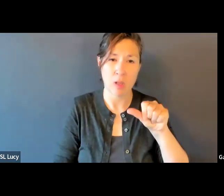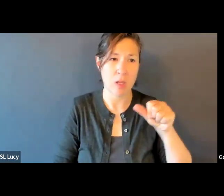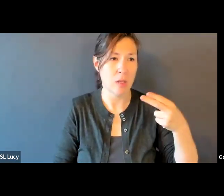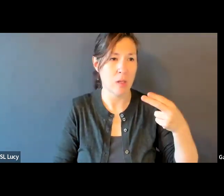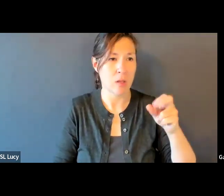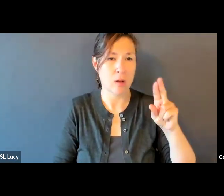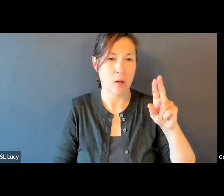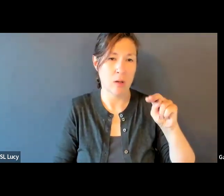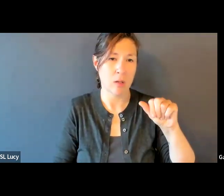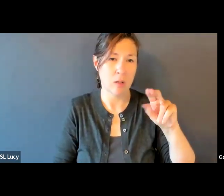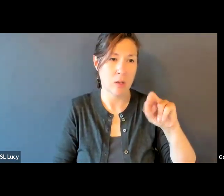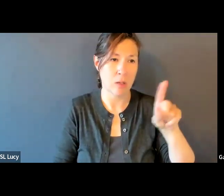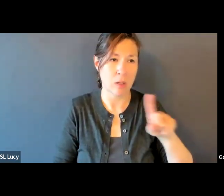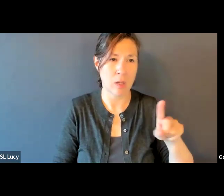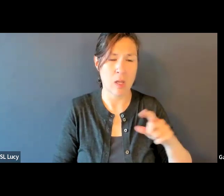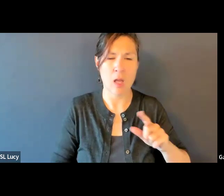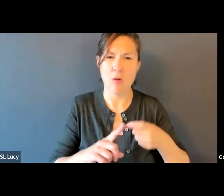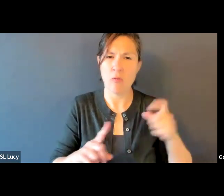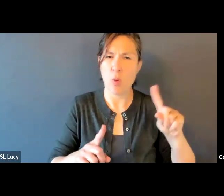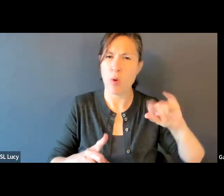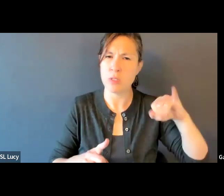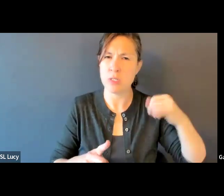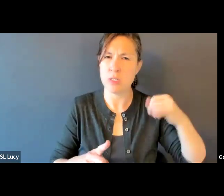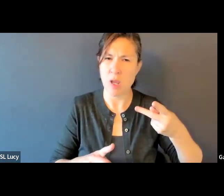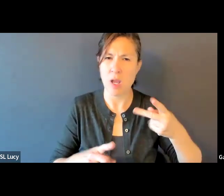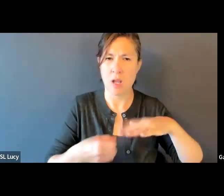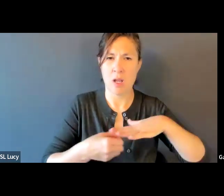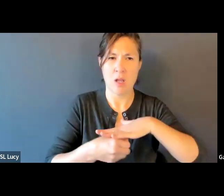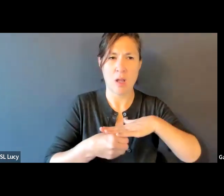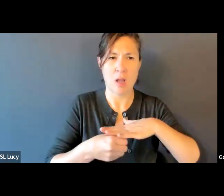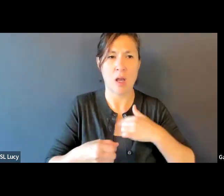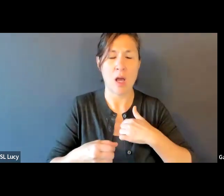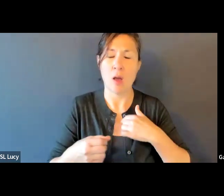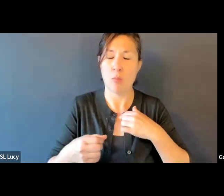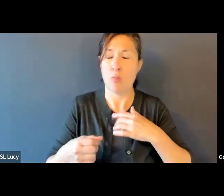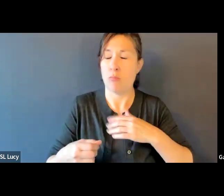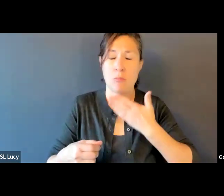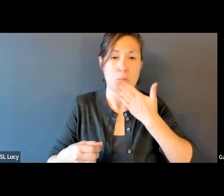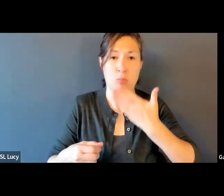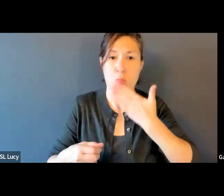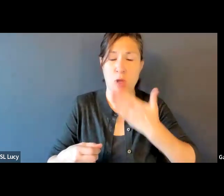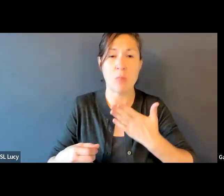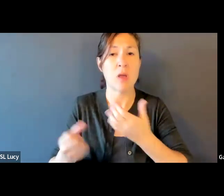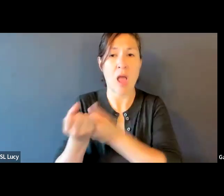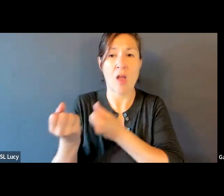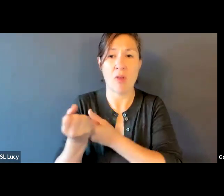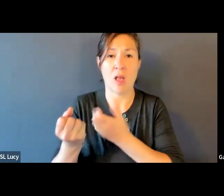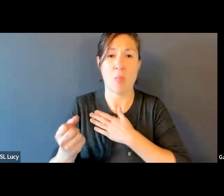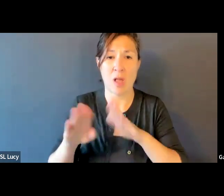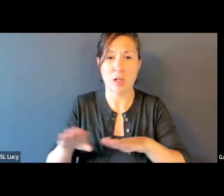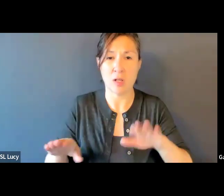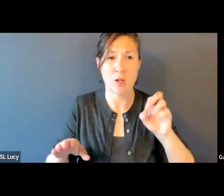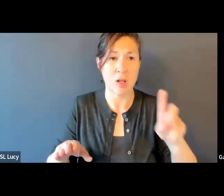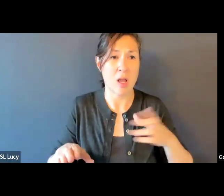and I'm so very grateful to be able to be here and advocate for my kids' education, especially my daughter, who is in the spectrum with a diagnosis of